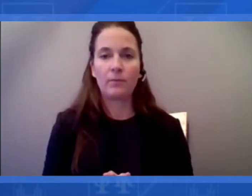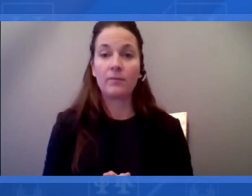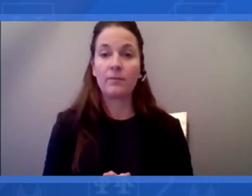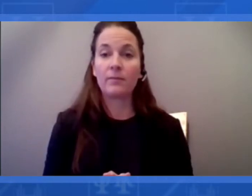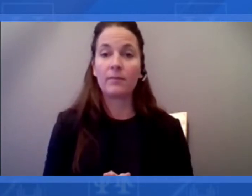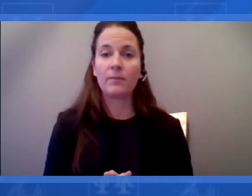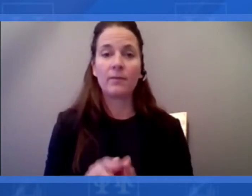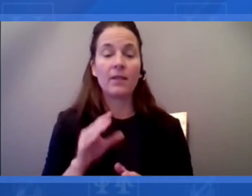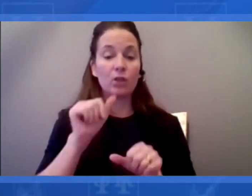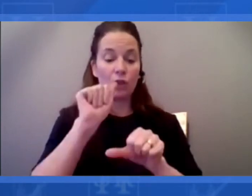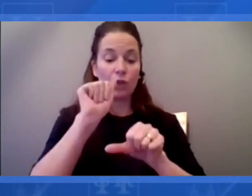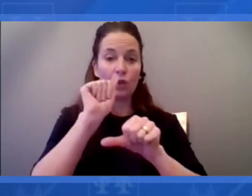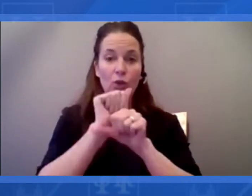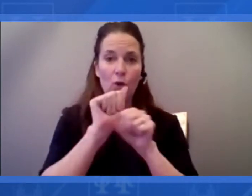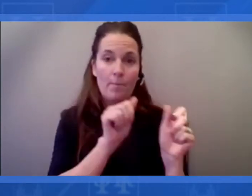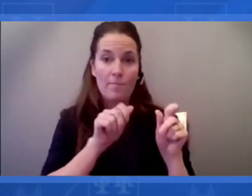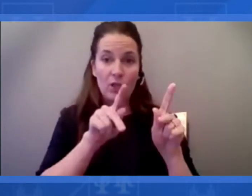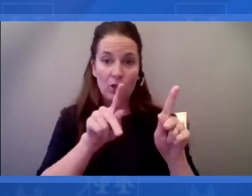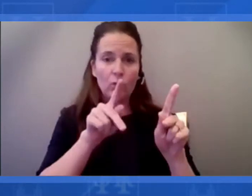job opportunities.